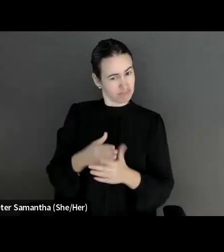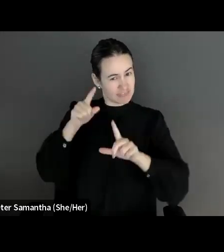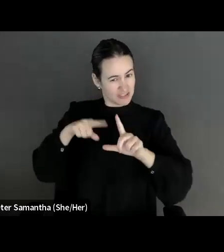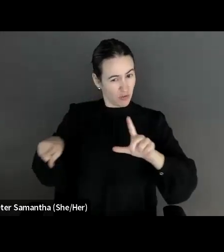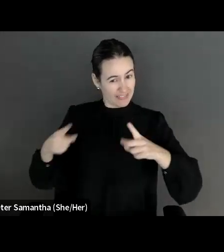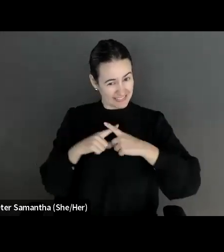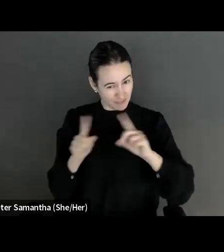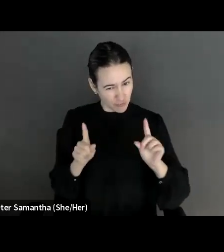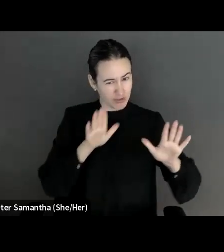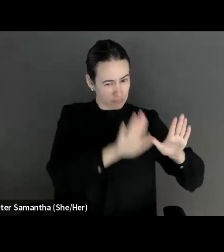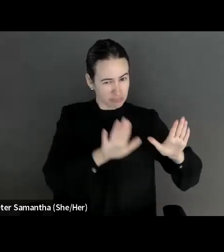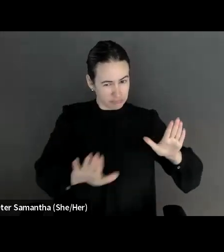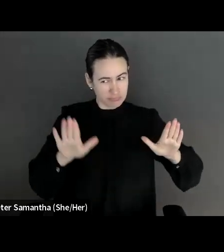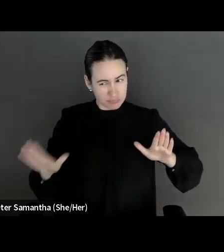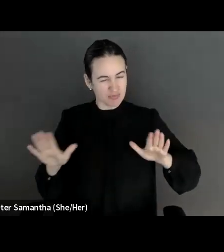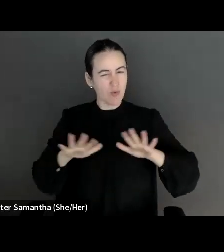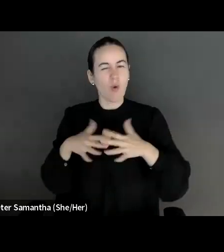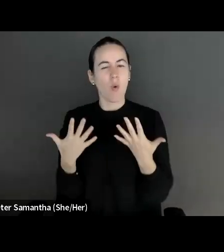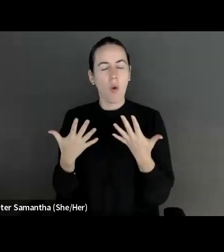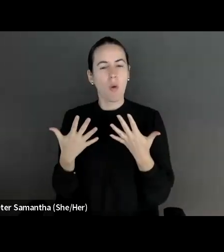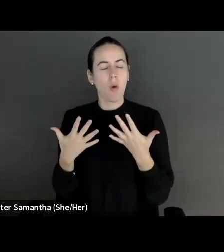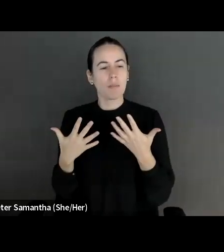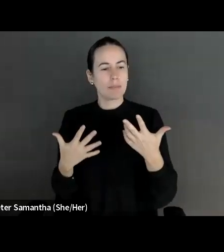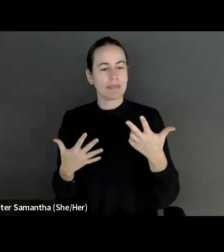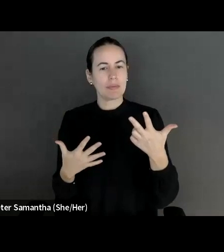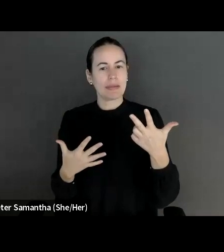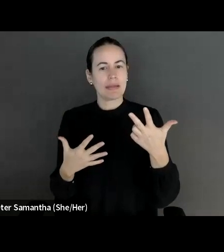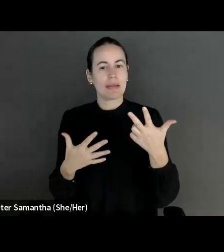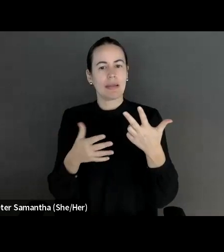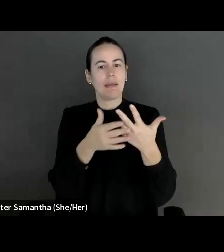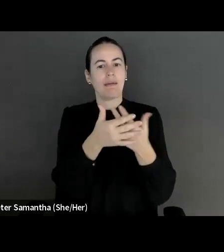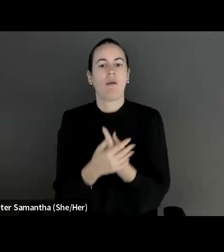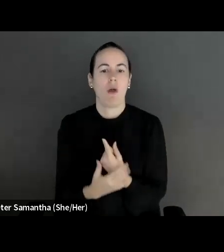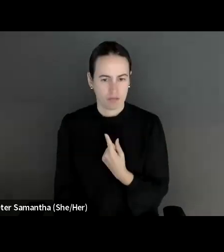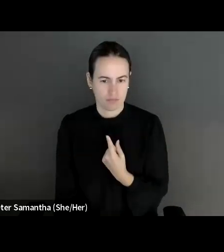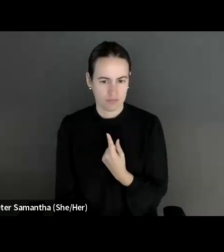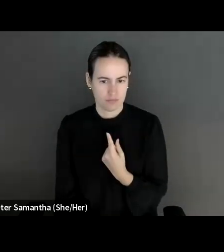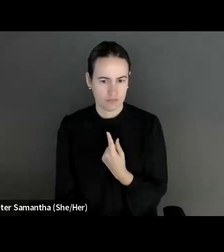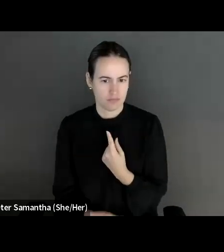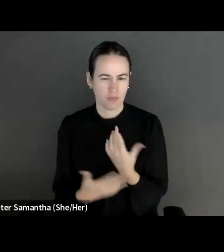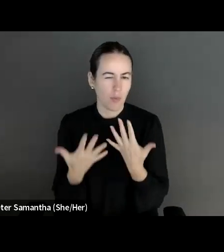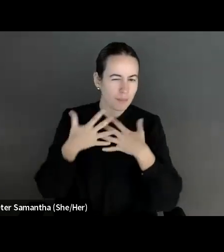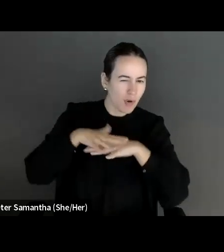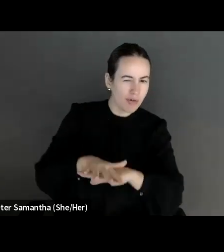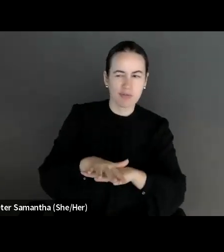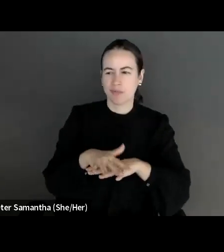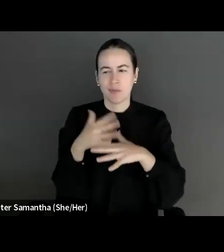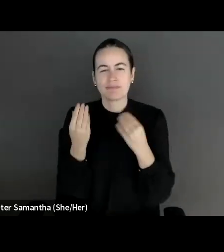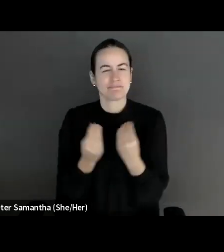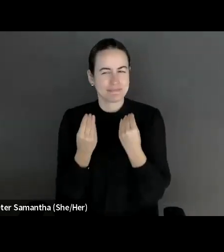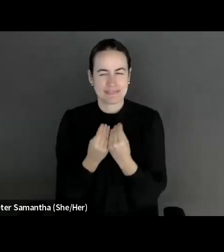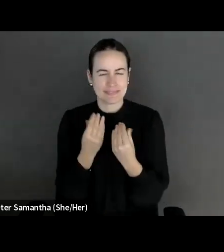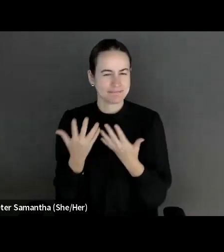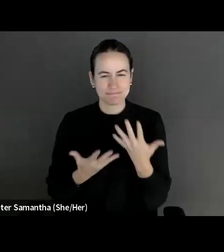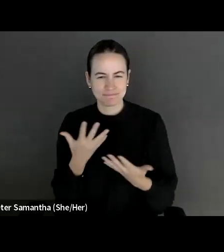or whether it would make sense to merge them in some way, so we can